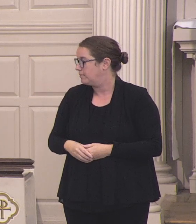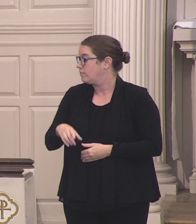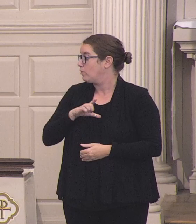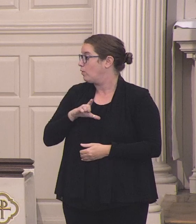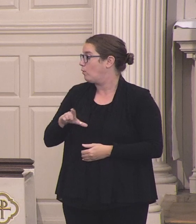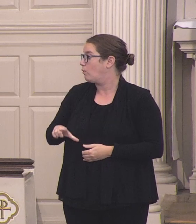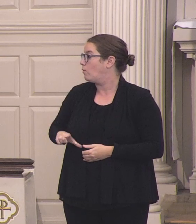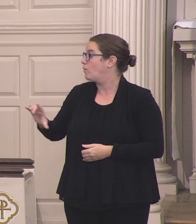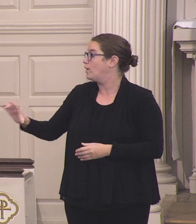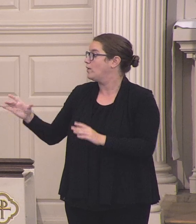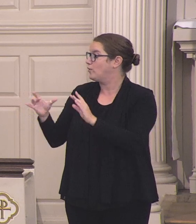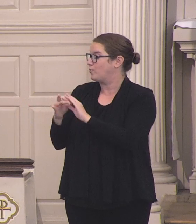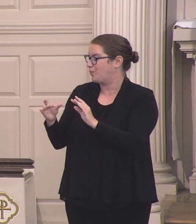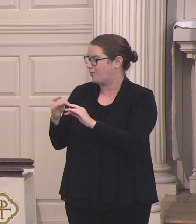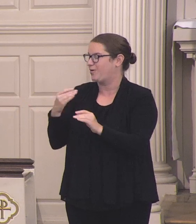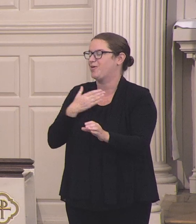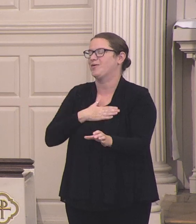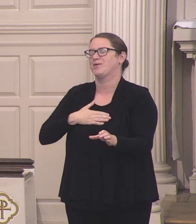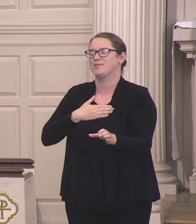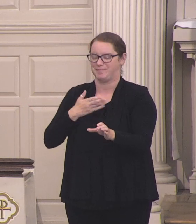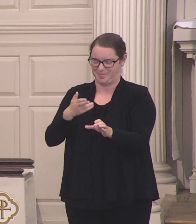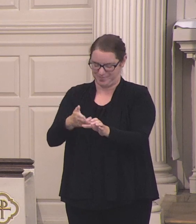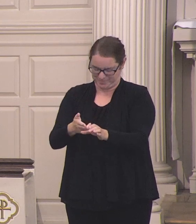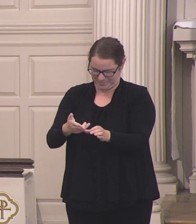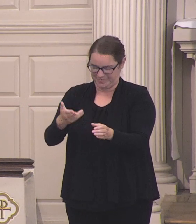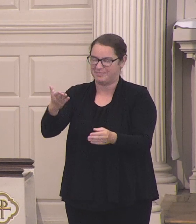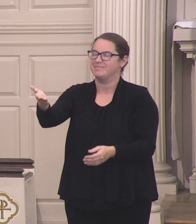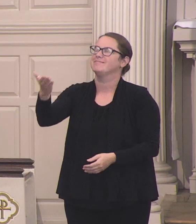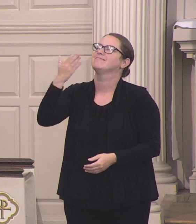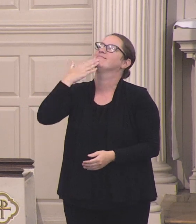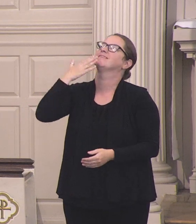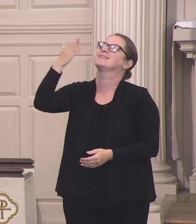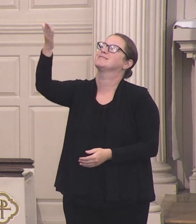The word of the Lord. Thanks be to God.